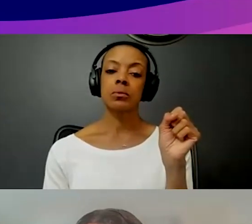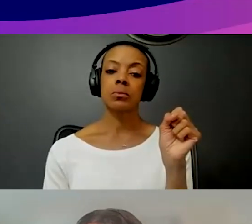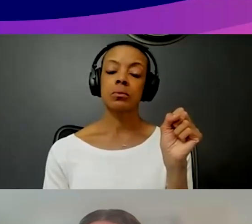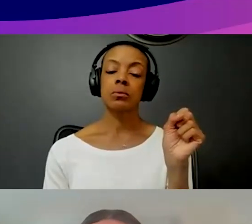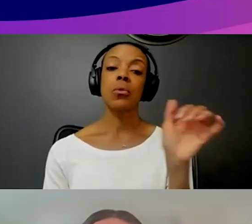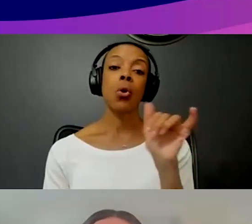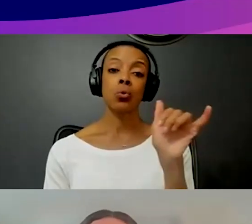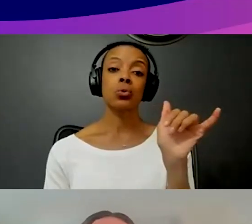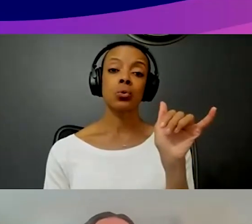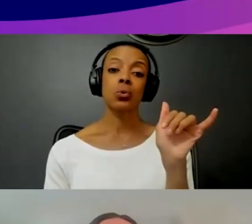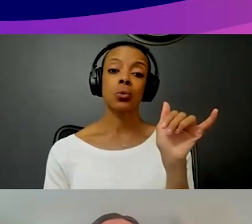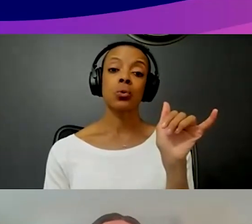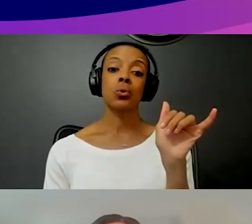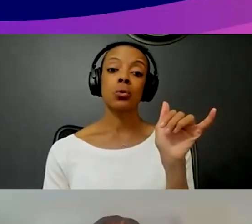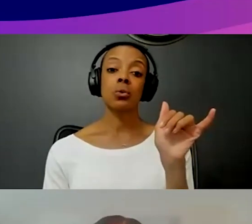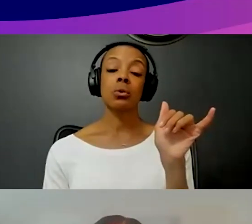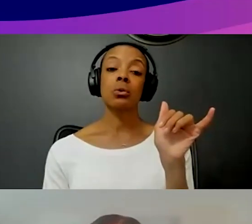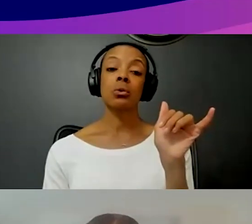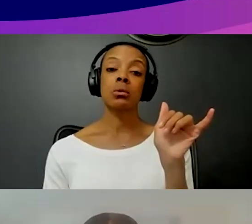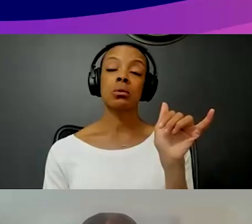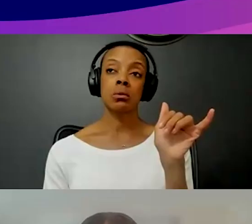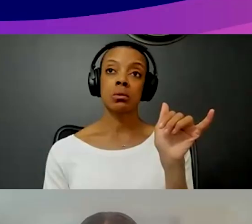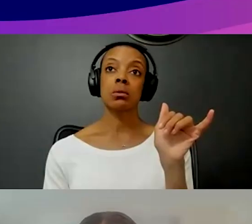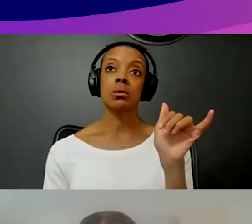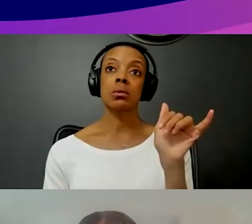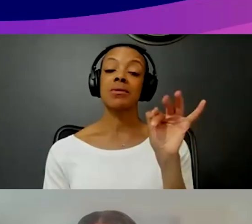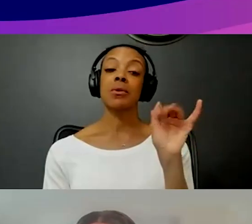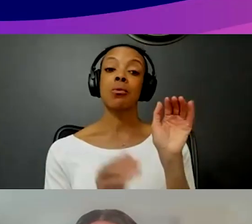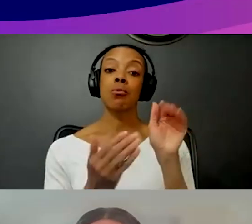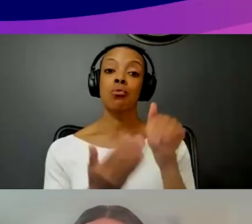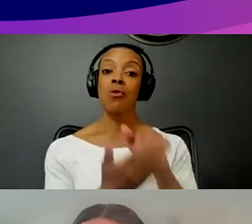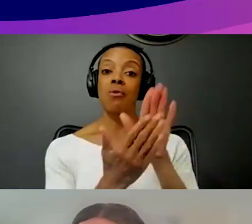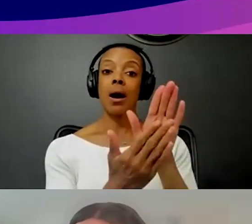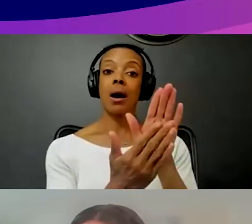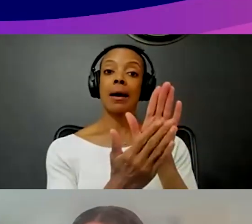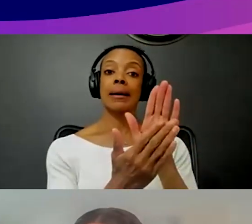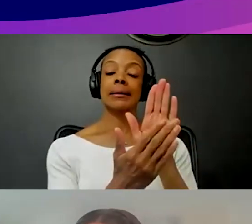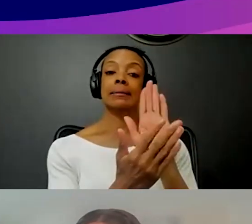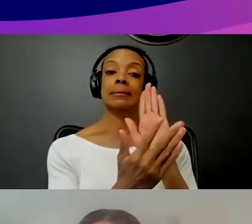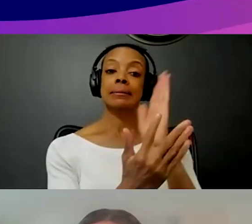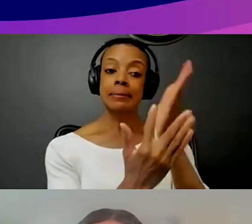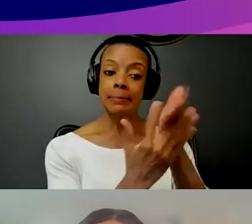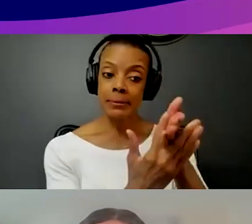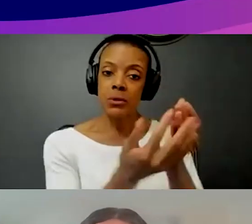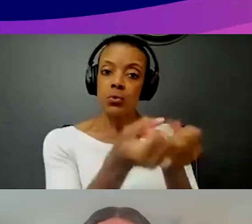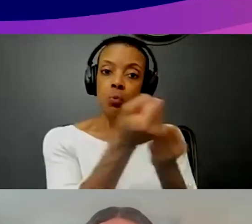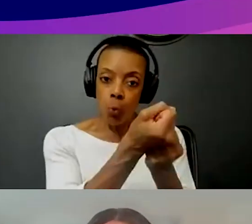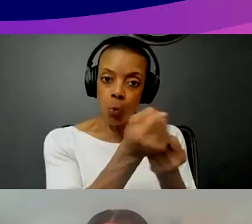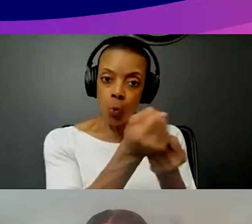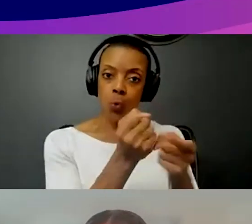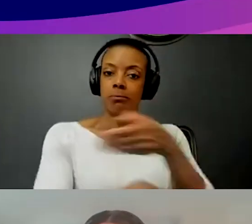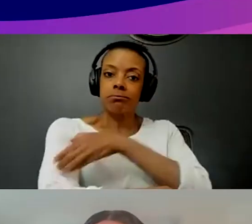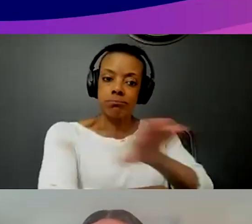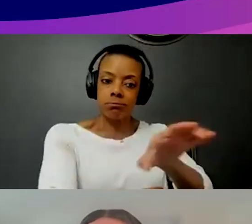finding, we found that, providing an intervention that supported and empowered women was quite